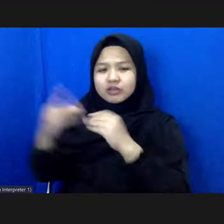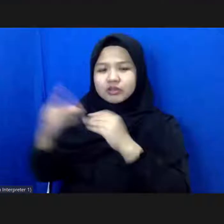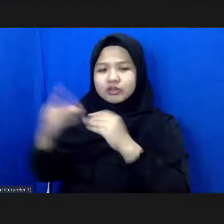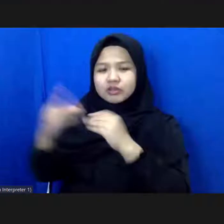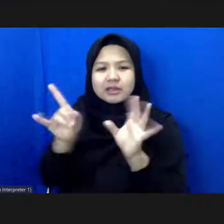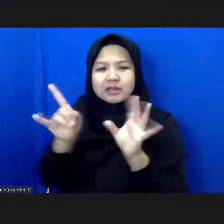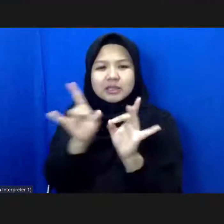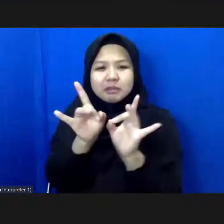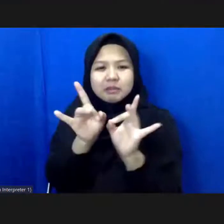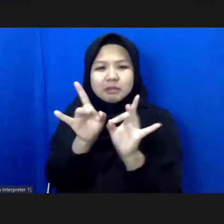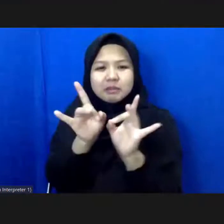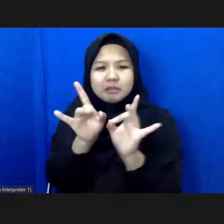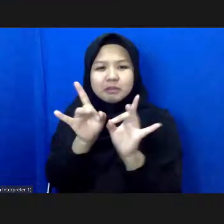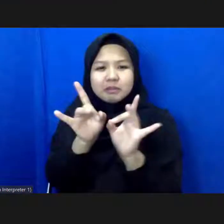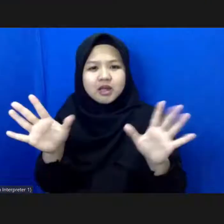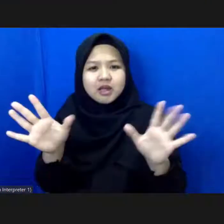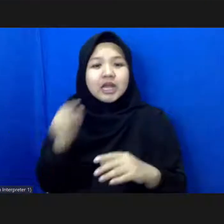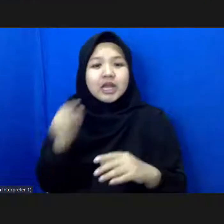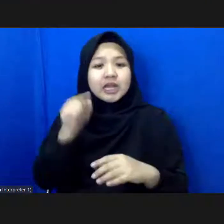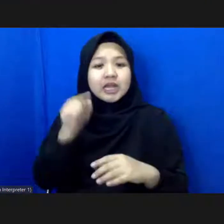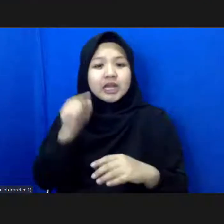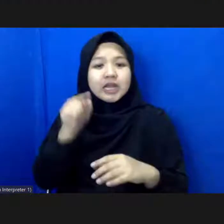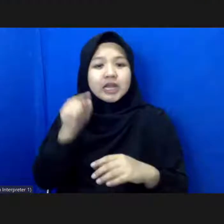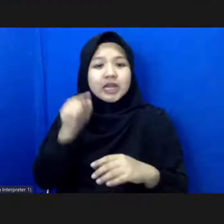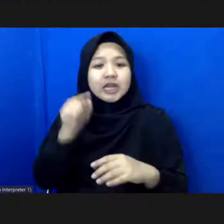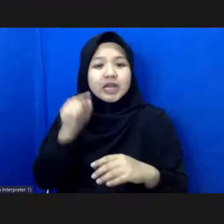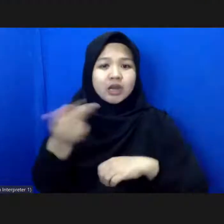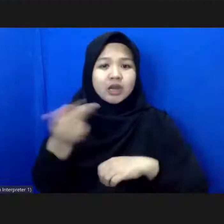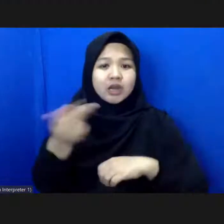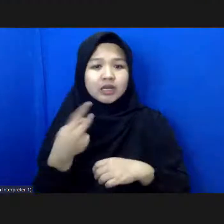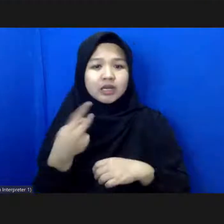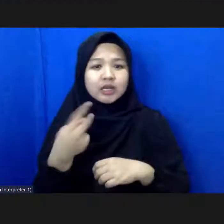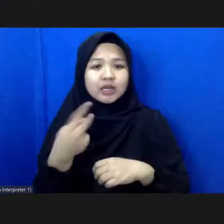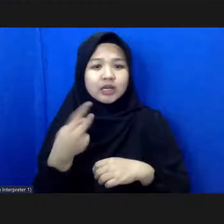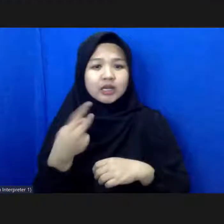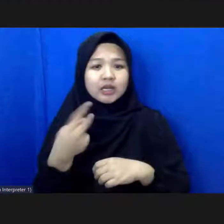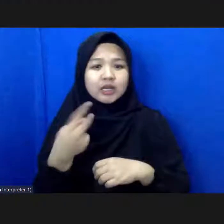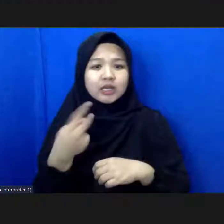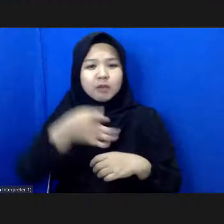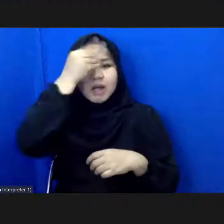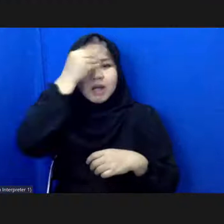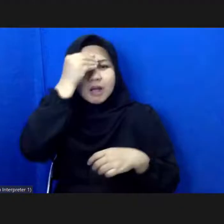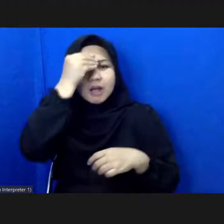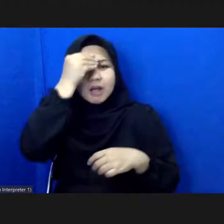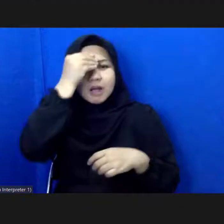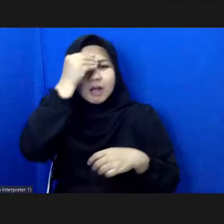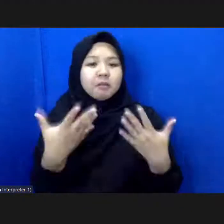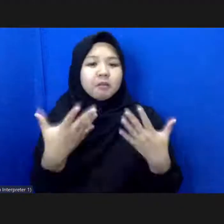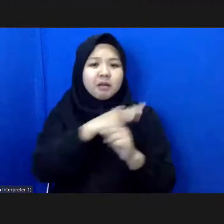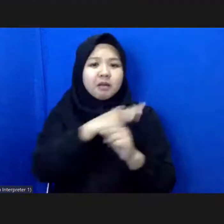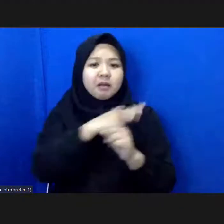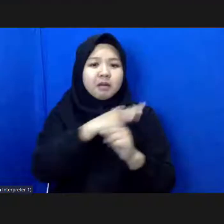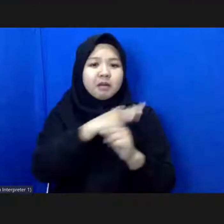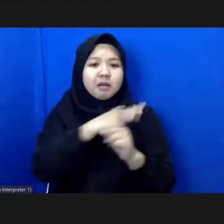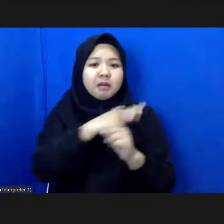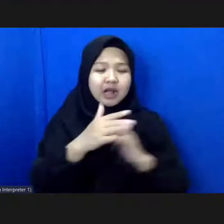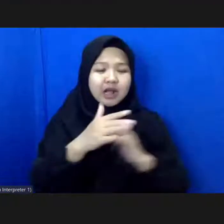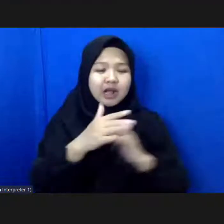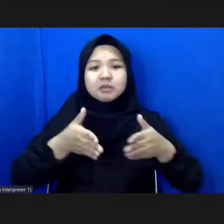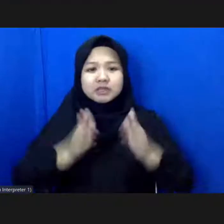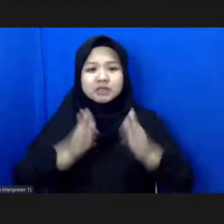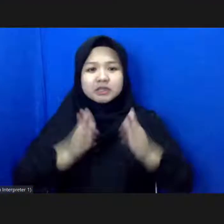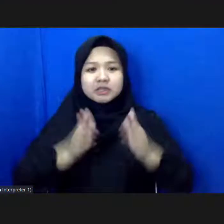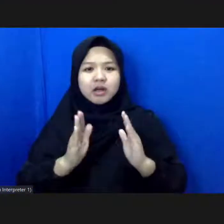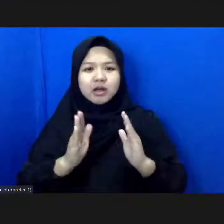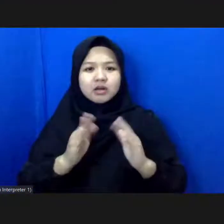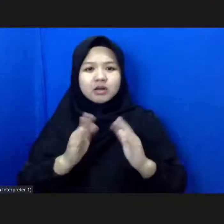think it's time that we also understand that how communities are perceiving this. Just to give you an example, like